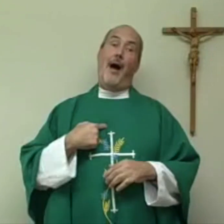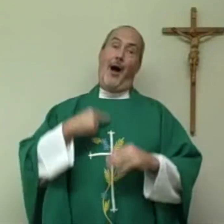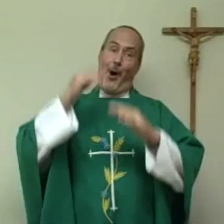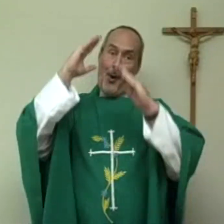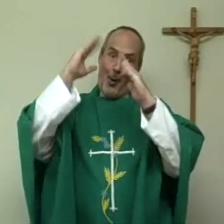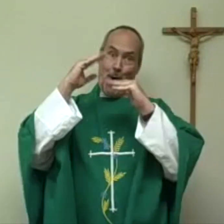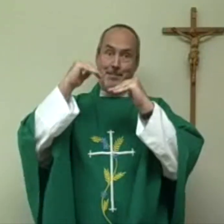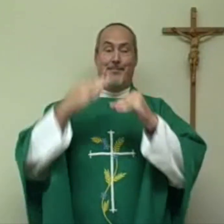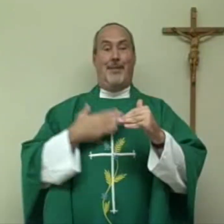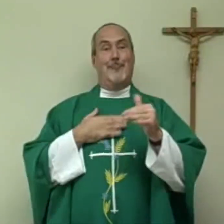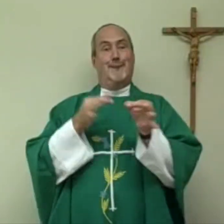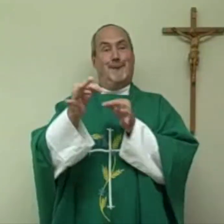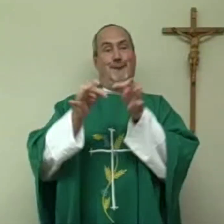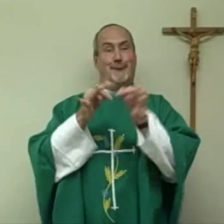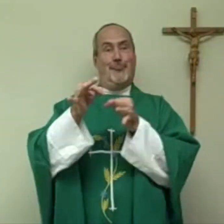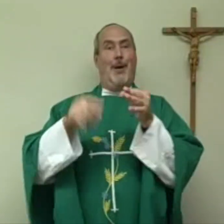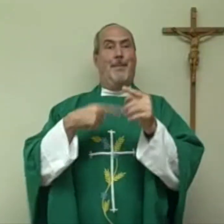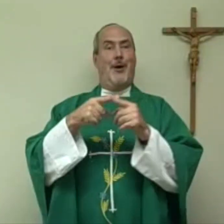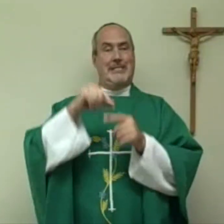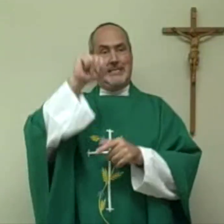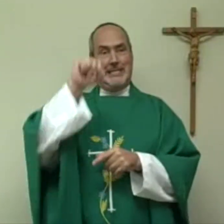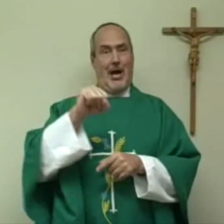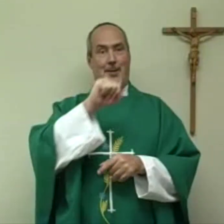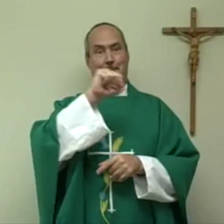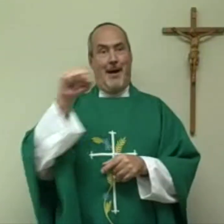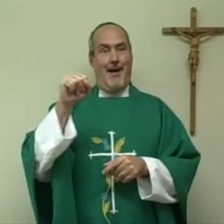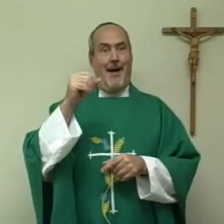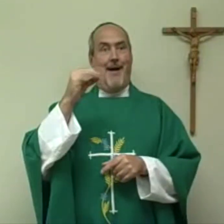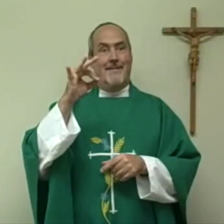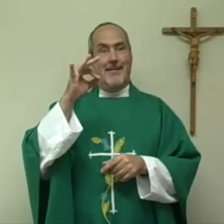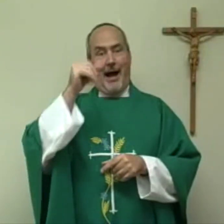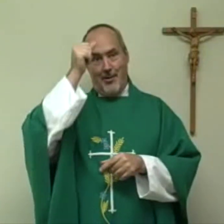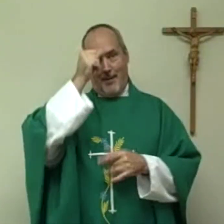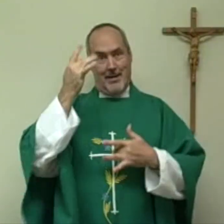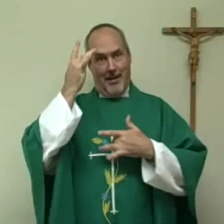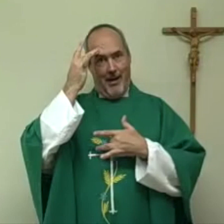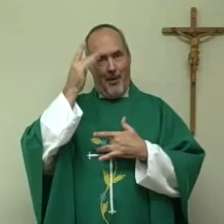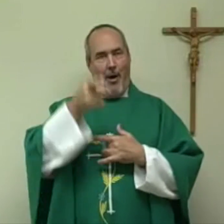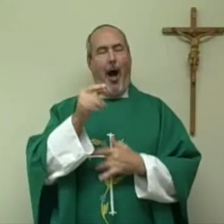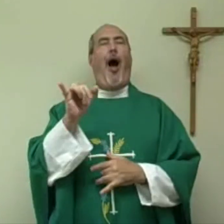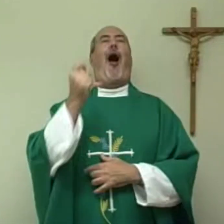meet God. So I hope that my explaining of the sacrament of